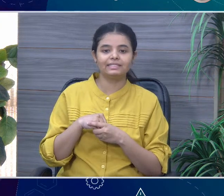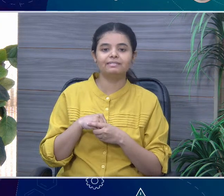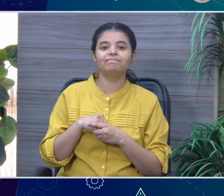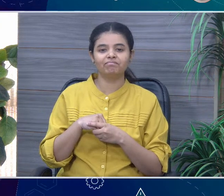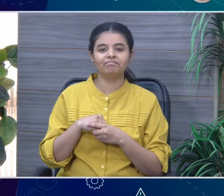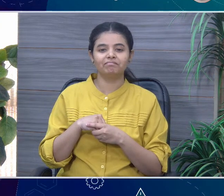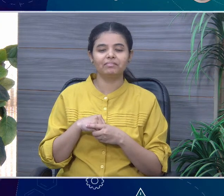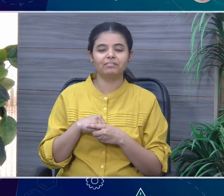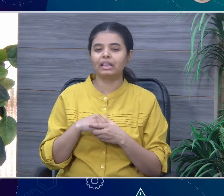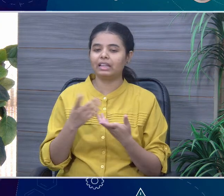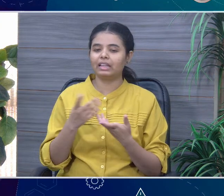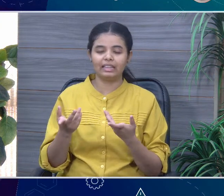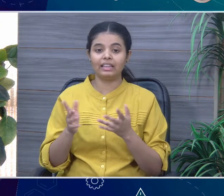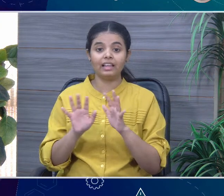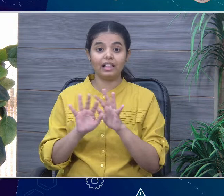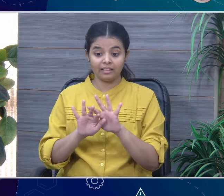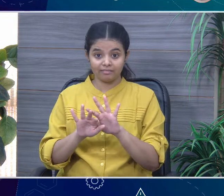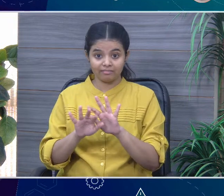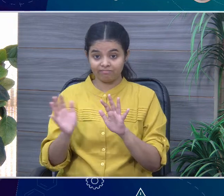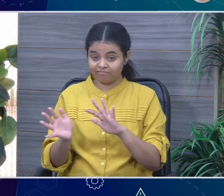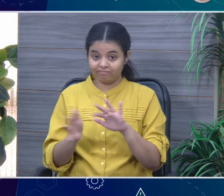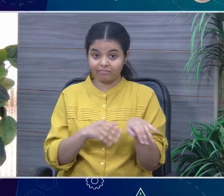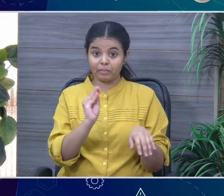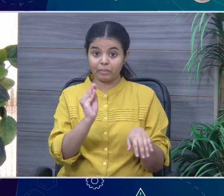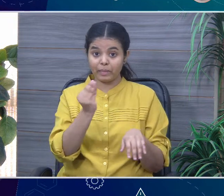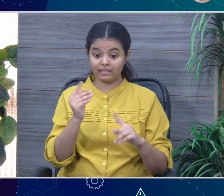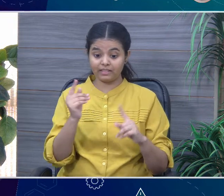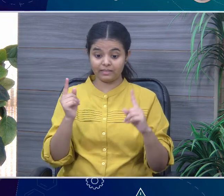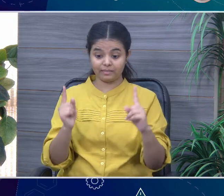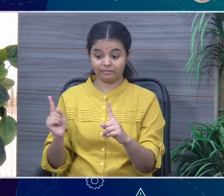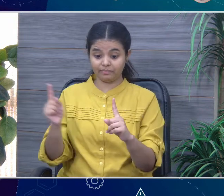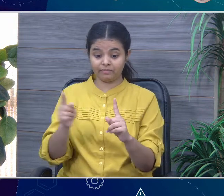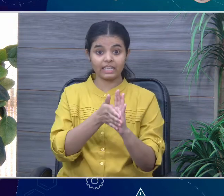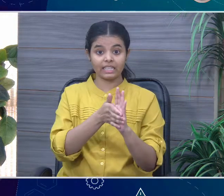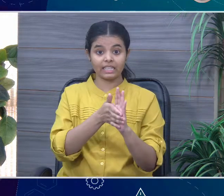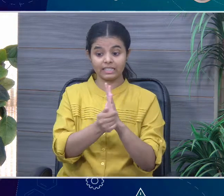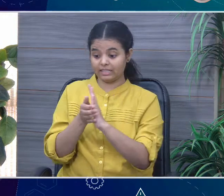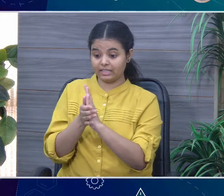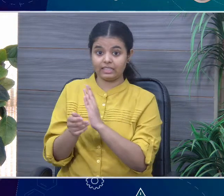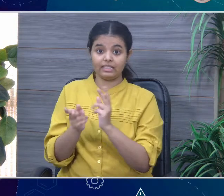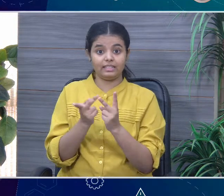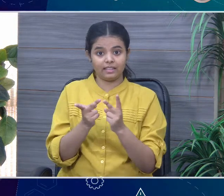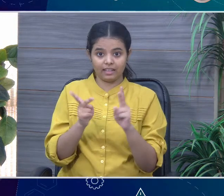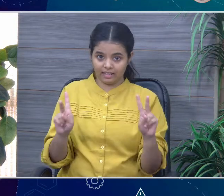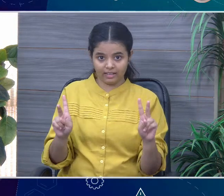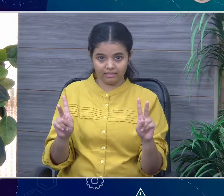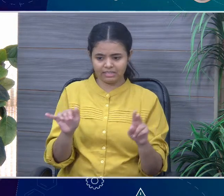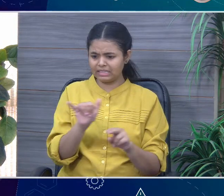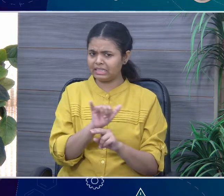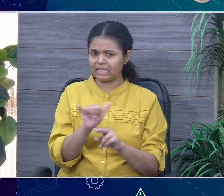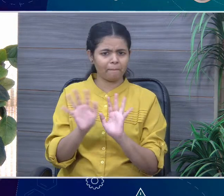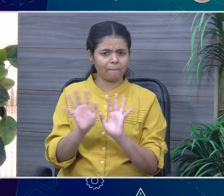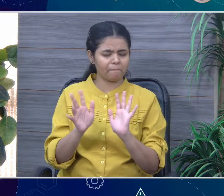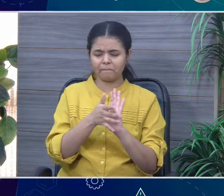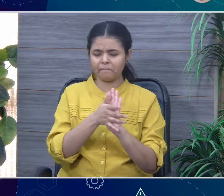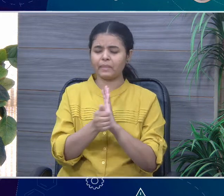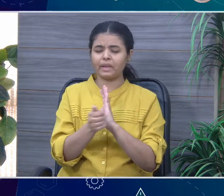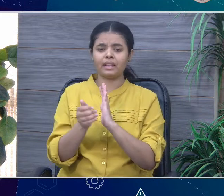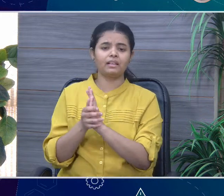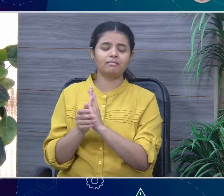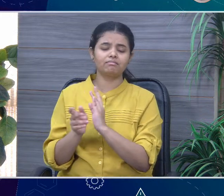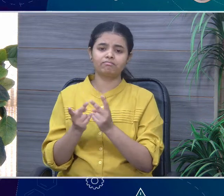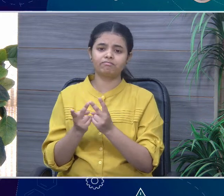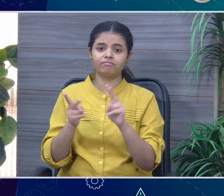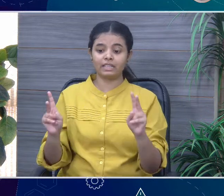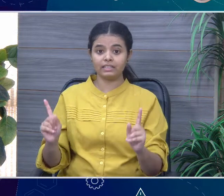of a competition. But if we have different potentialities, we would enter into a relationship